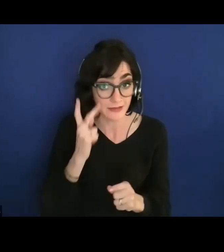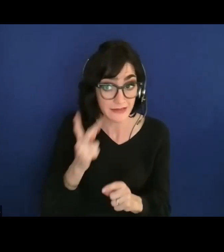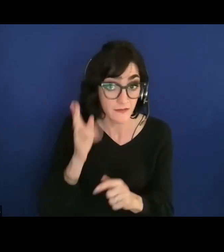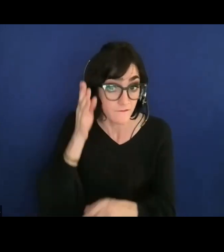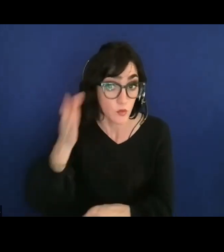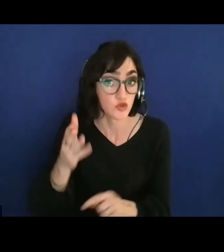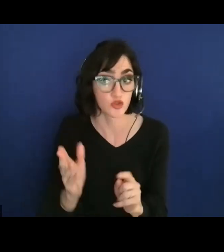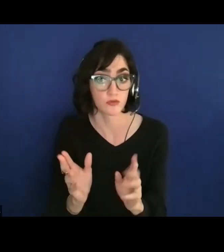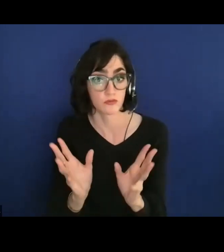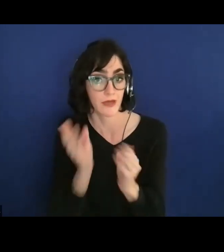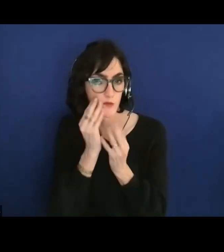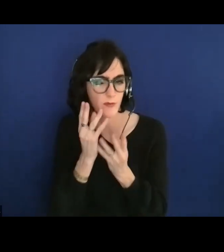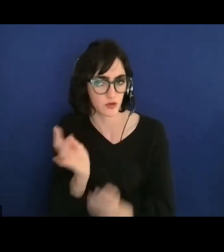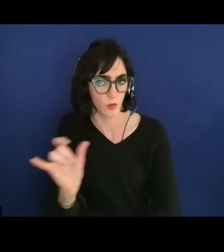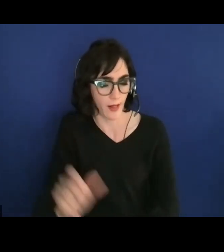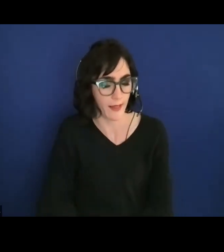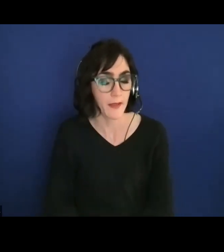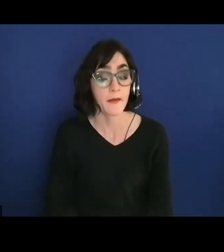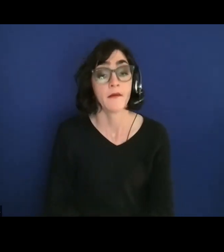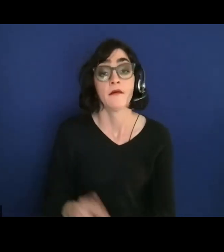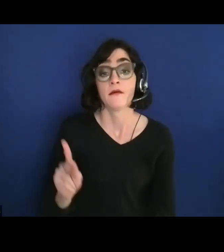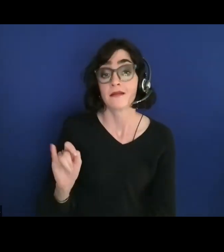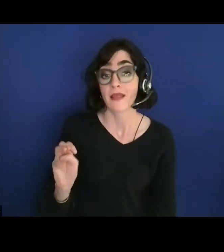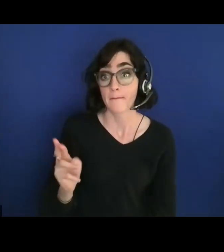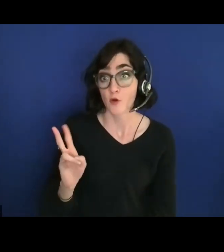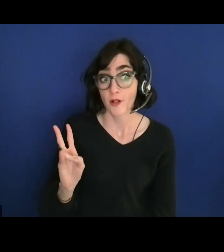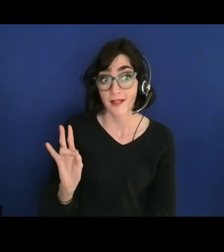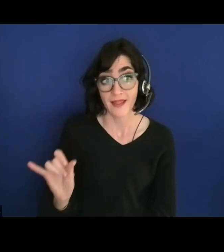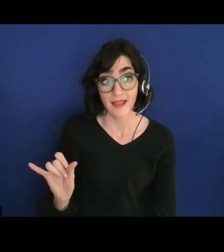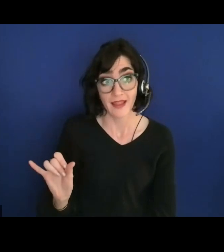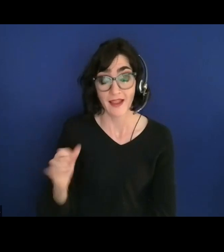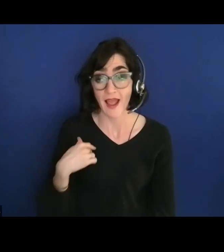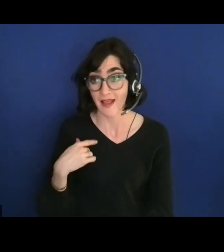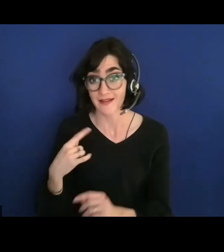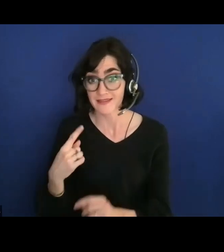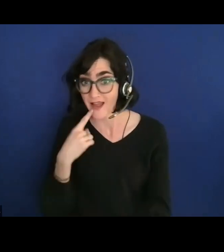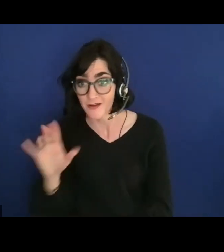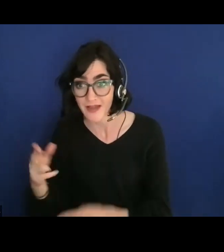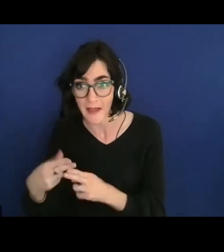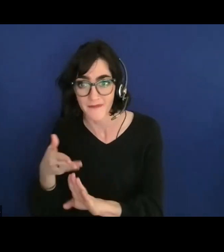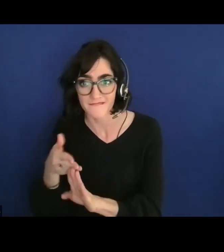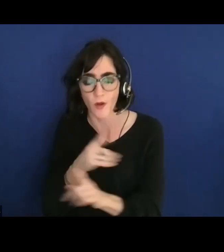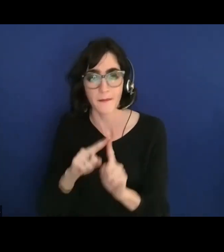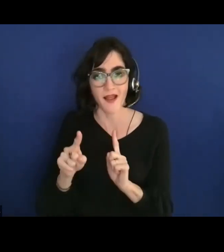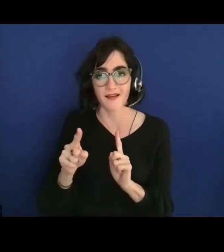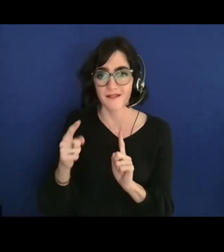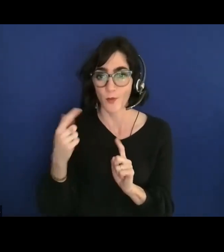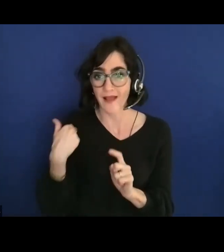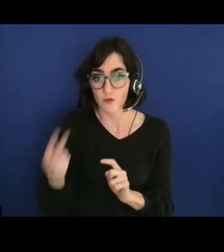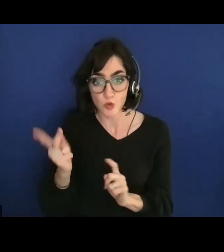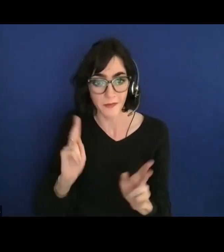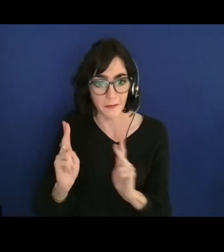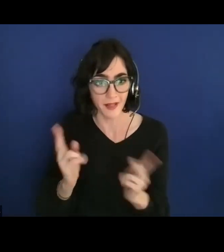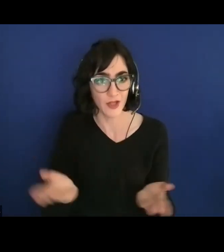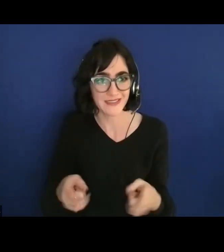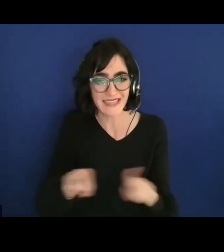as well. I said Kimberly before, but actually I mean Kimberly now because the other one goes by Kim. So